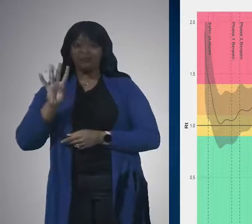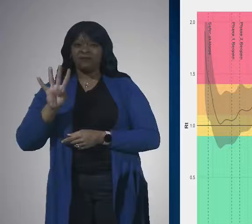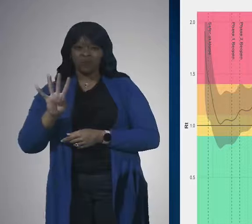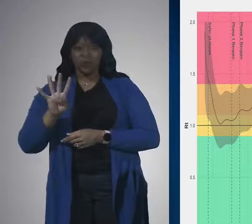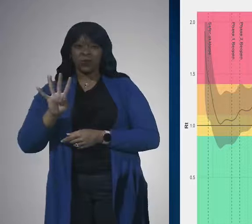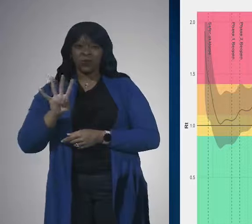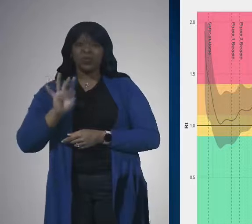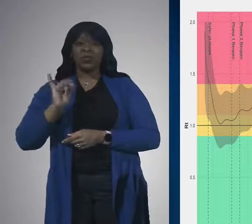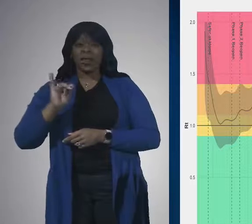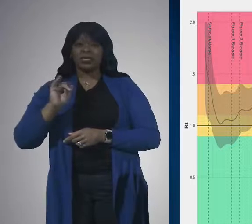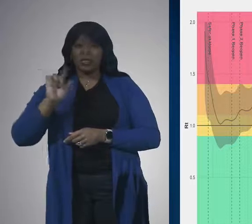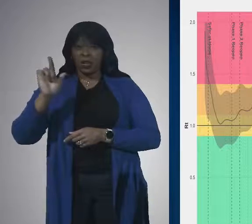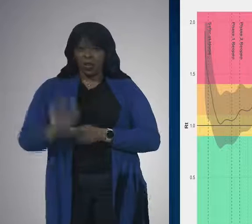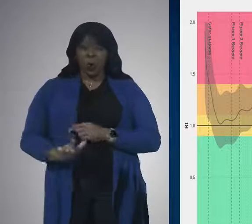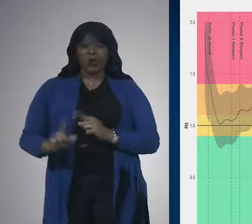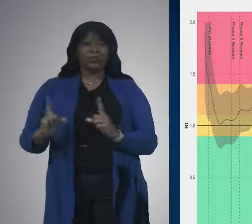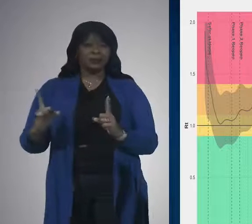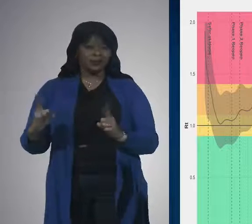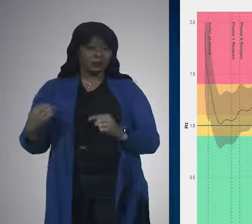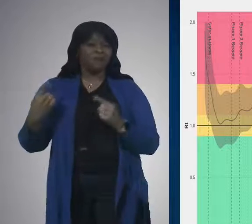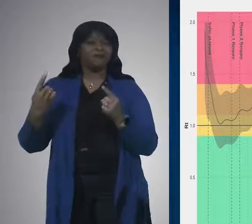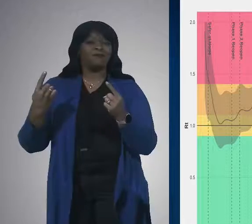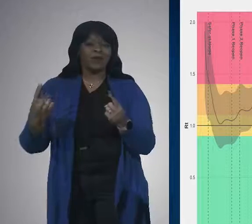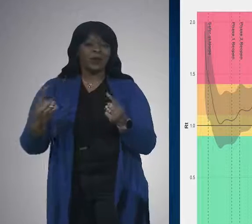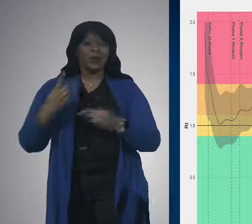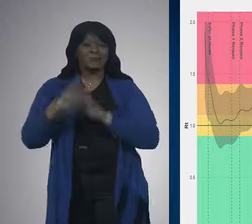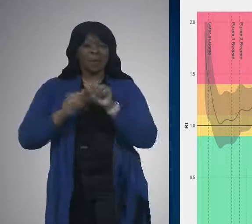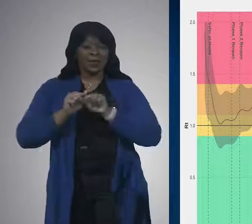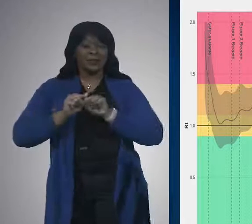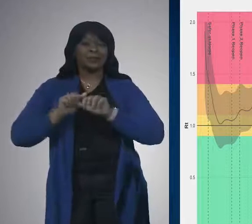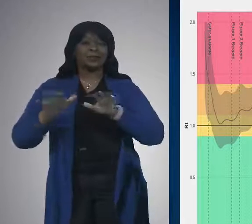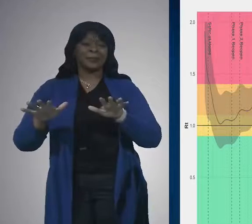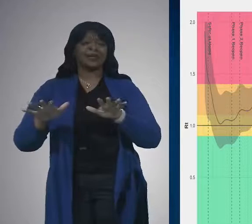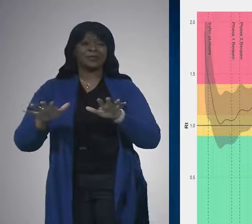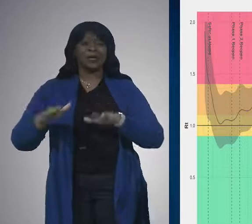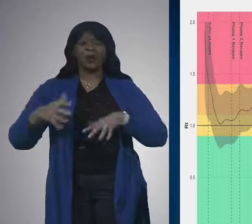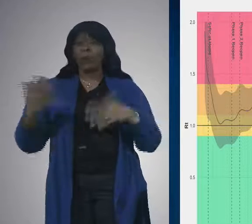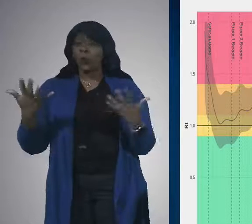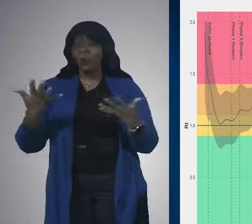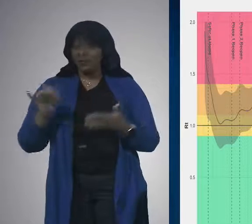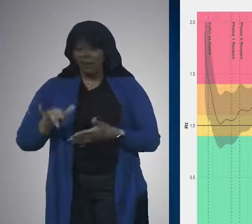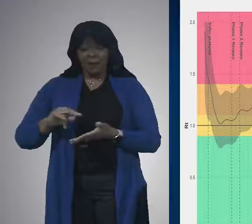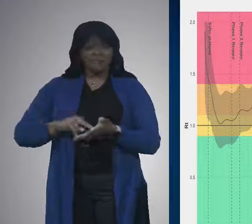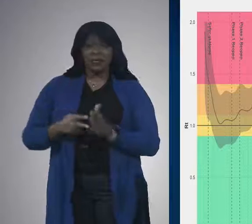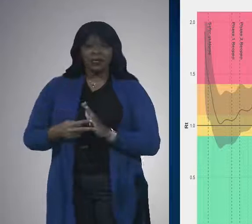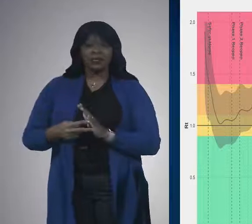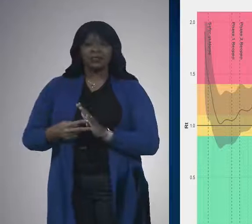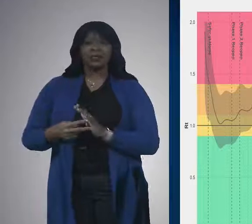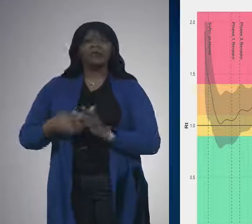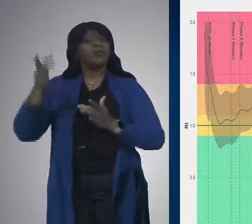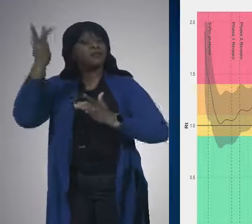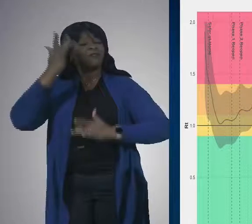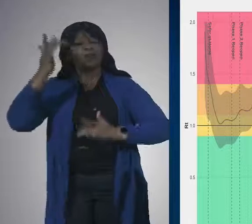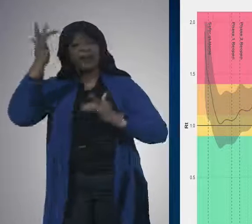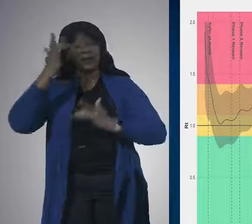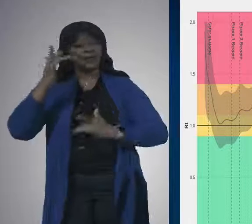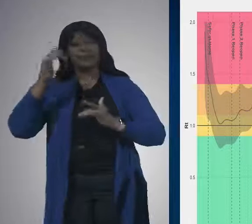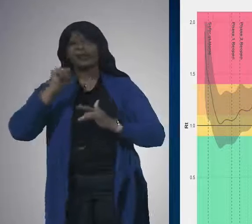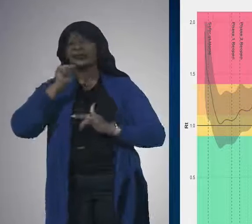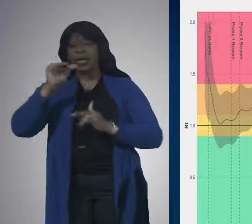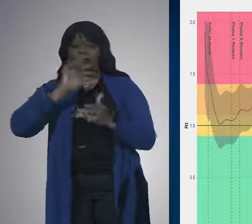0.74. This is the lowest that it's been since the pandemic. And what this means is that the virus is no longer